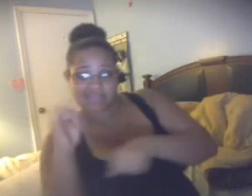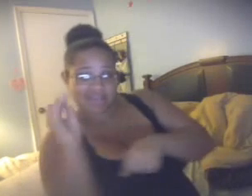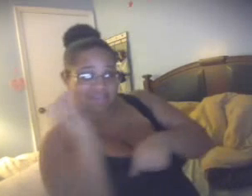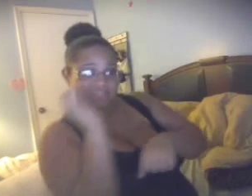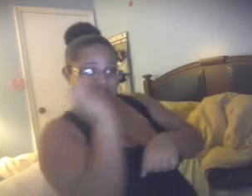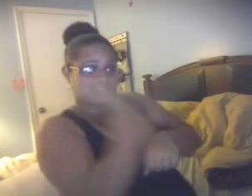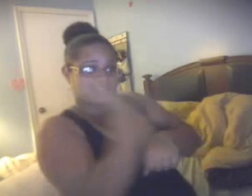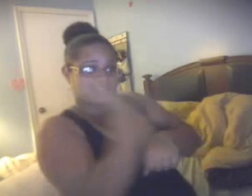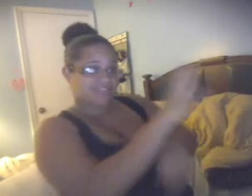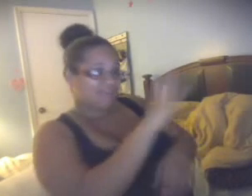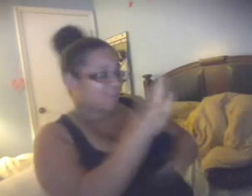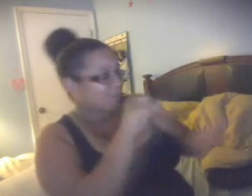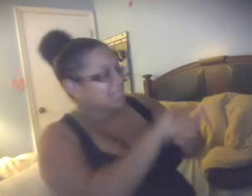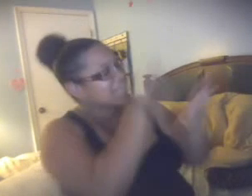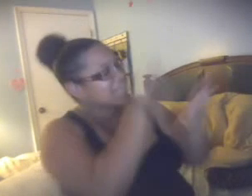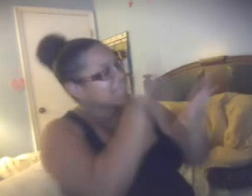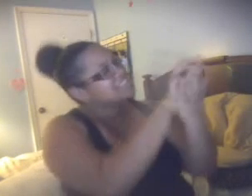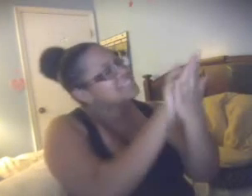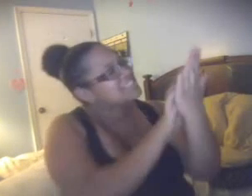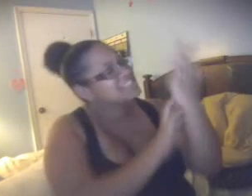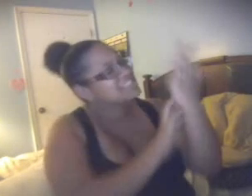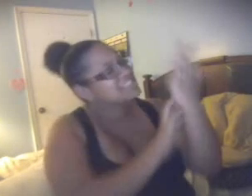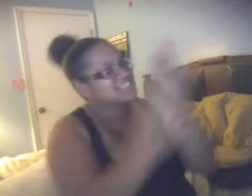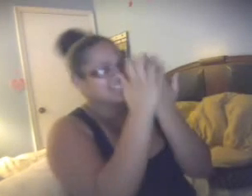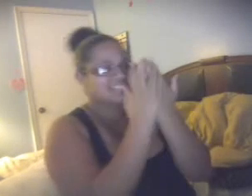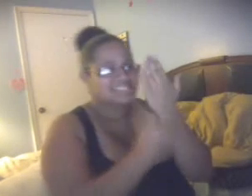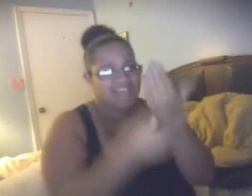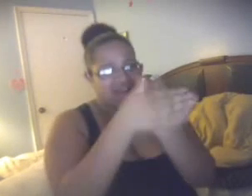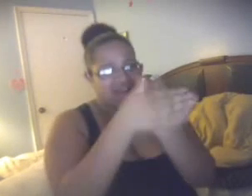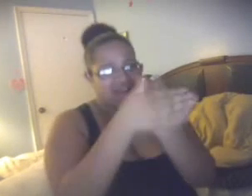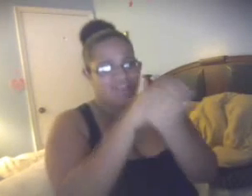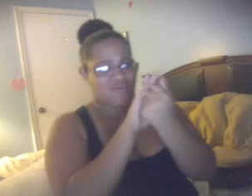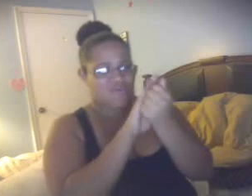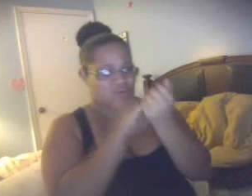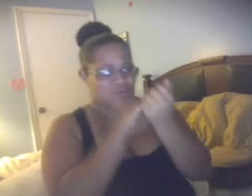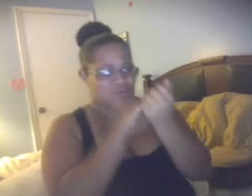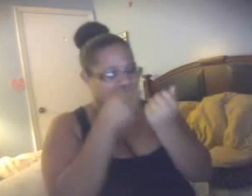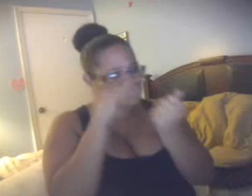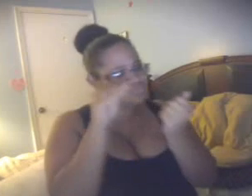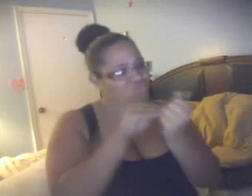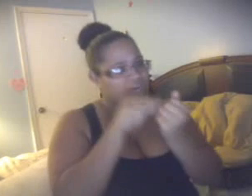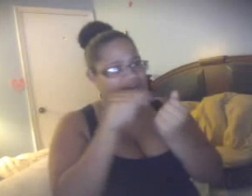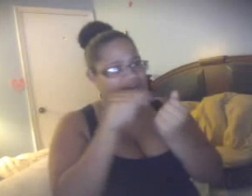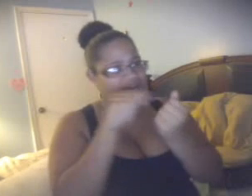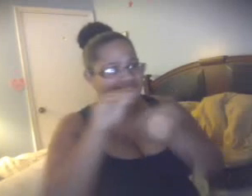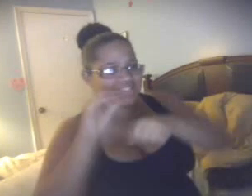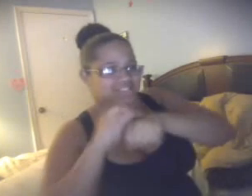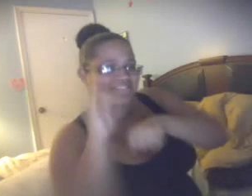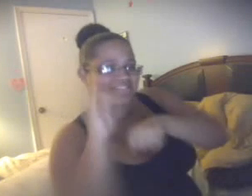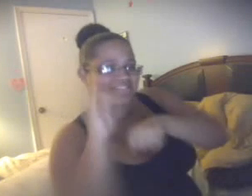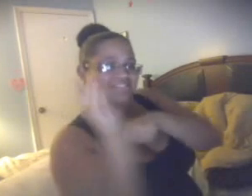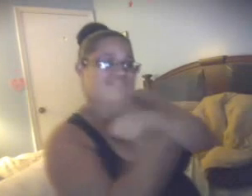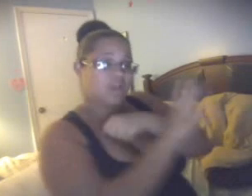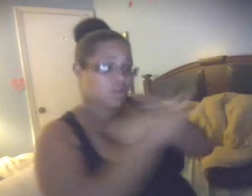him a four-page letter, and I enclosed it with a kiss.